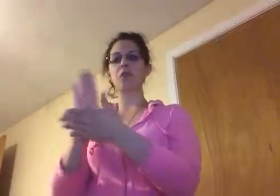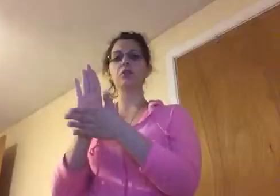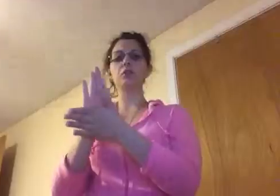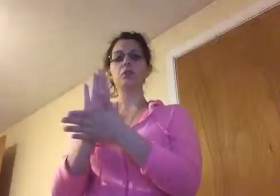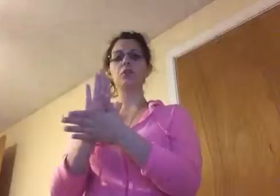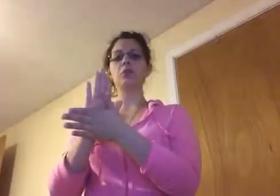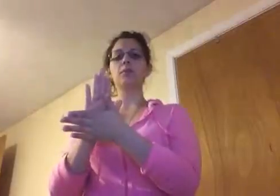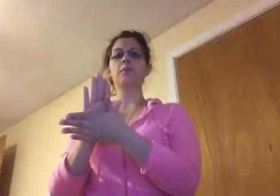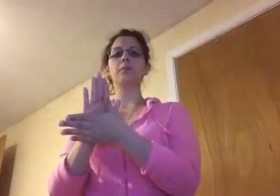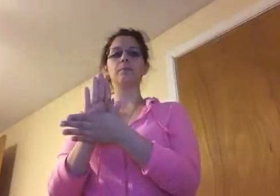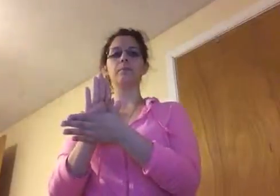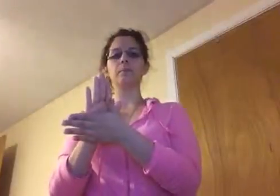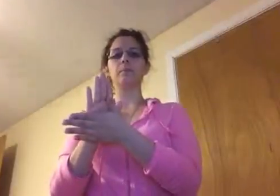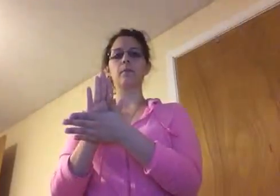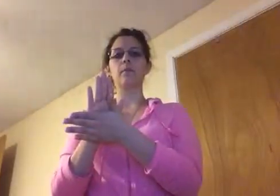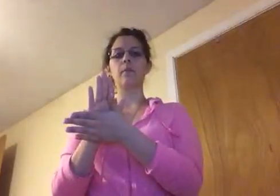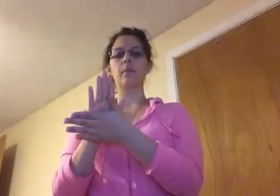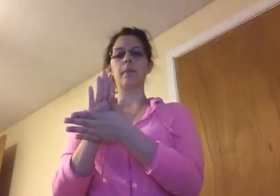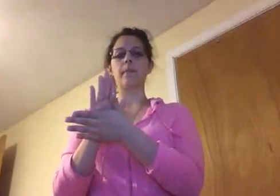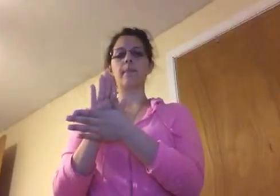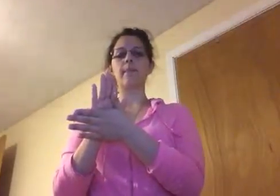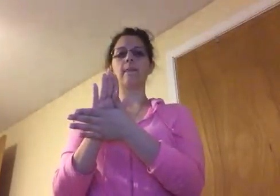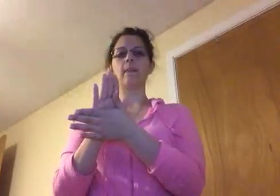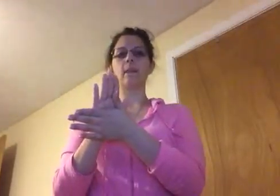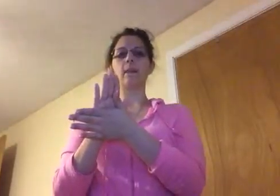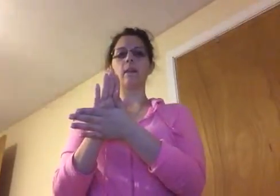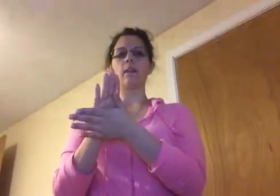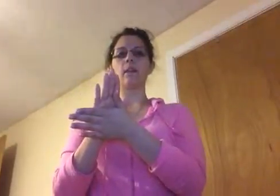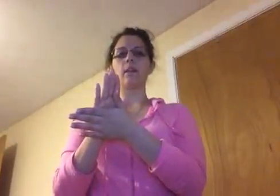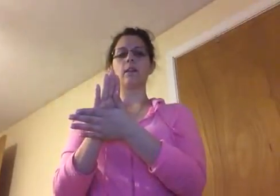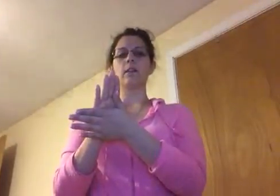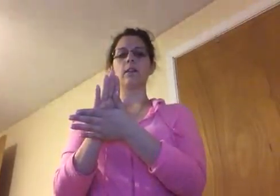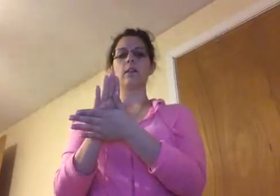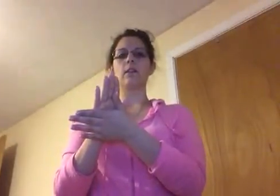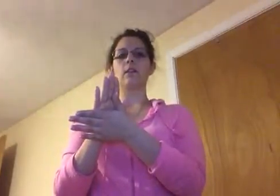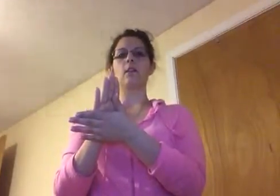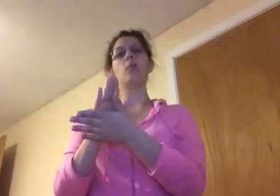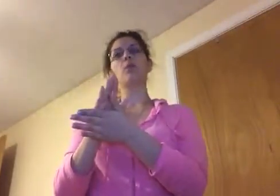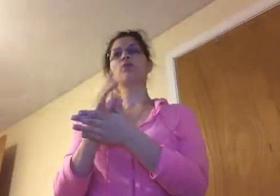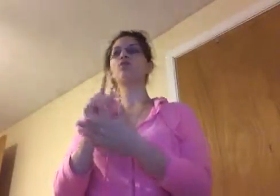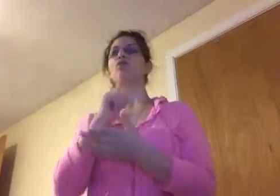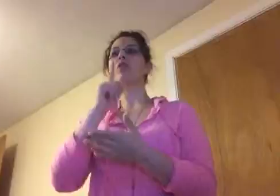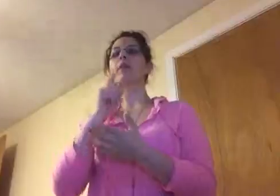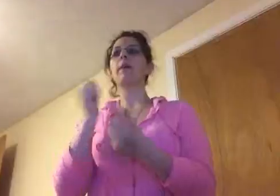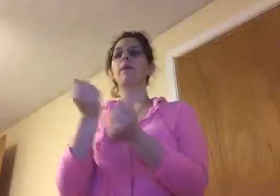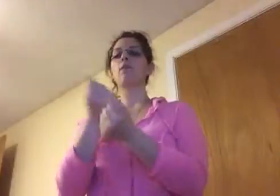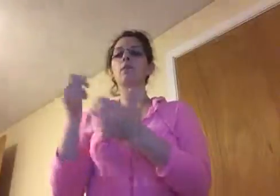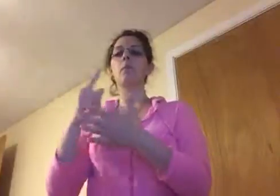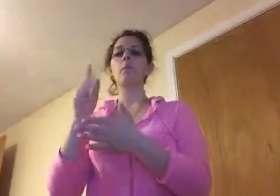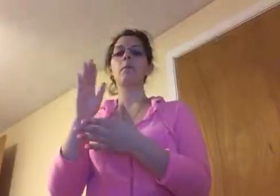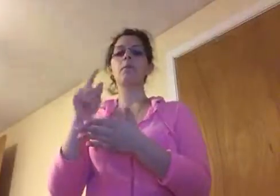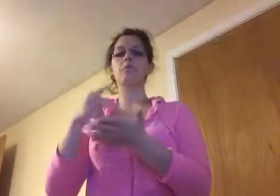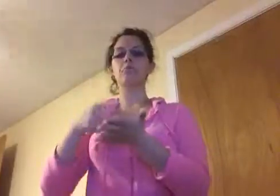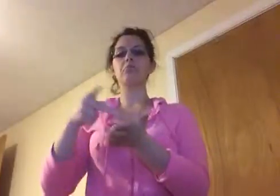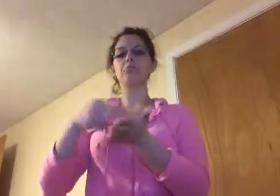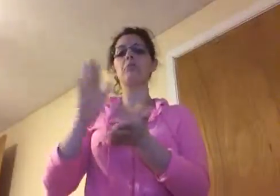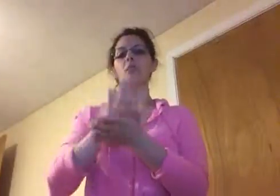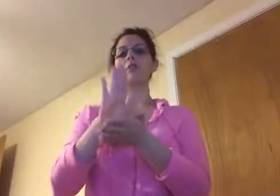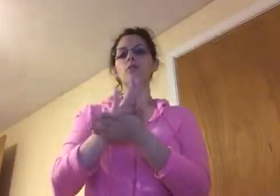England, in colonial New England, and or I should rather say they all paid for school. It was a public good. But they were